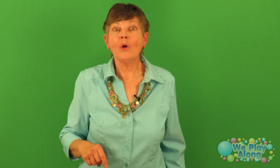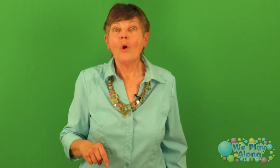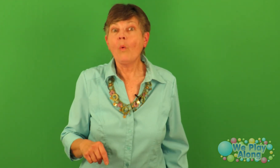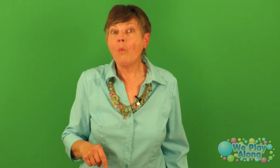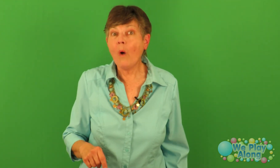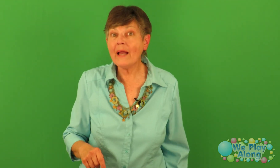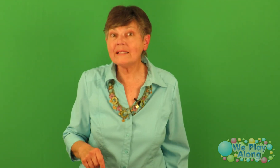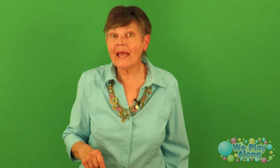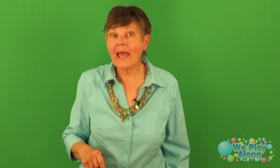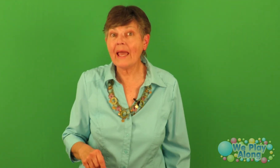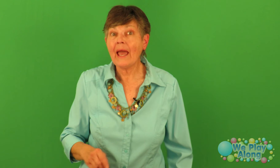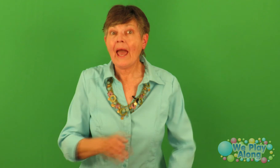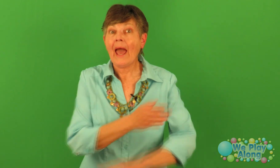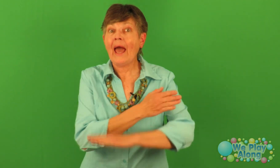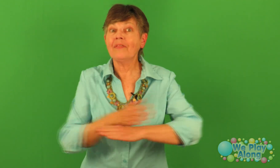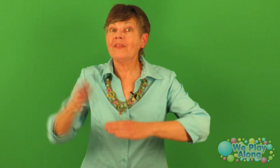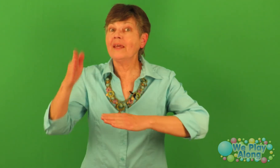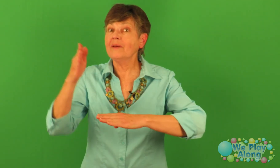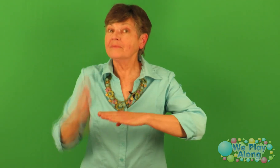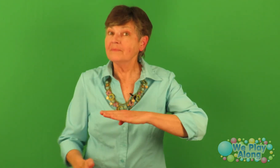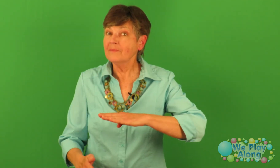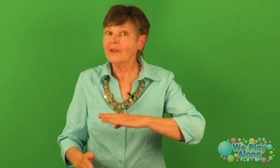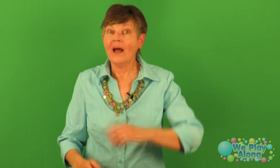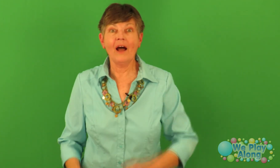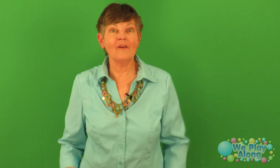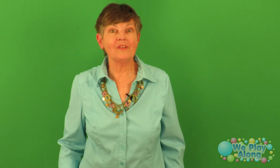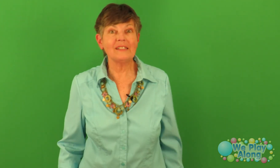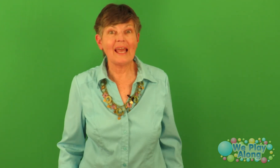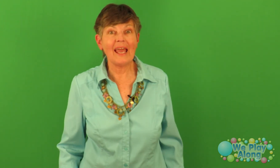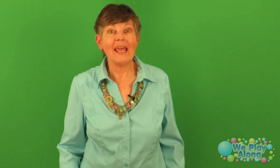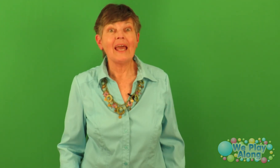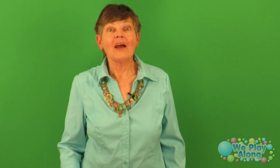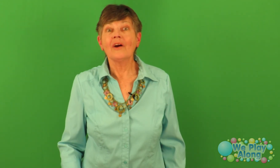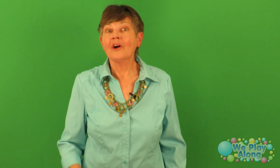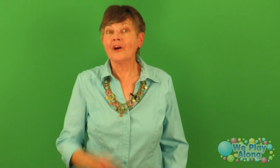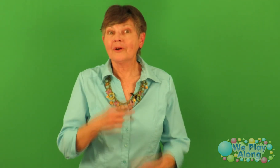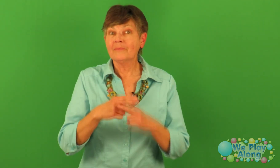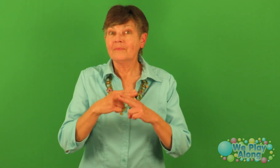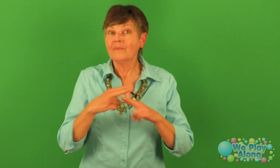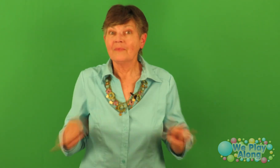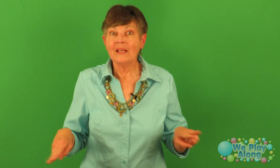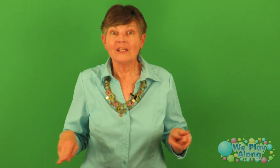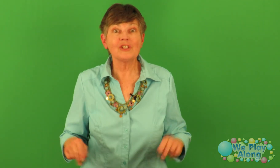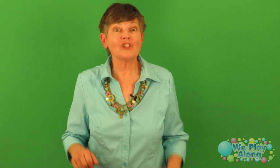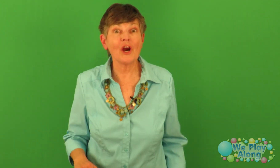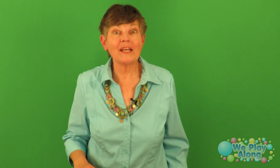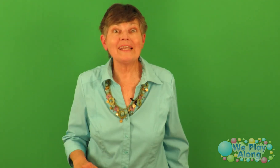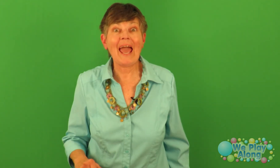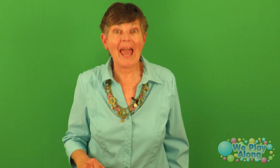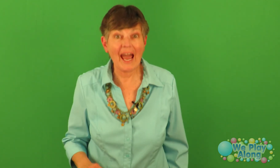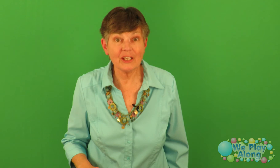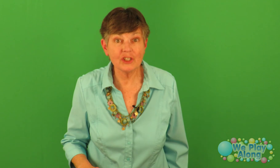until one day at the of the day her started to hatch.